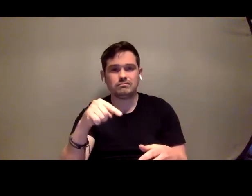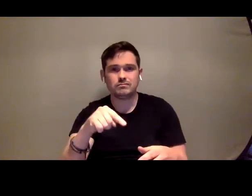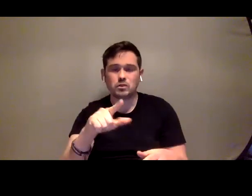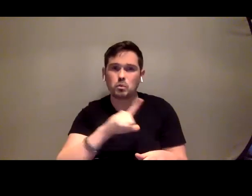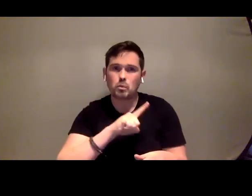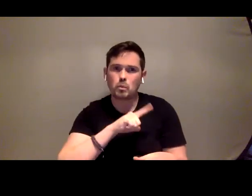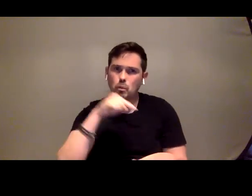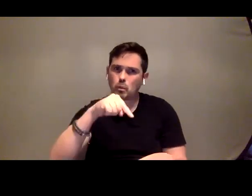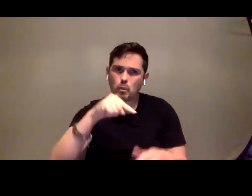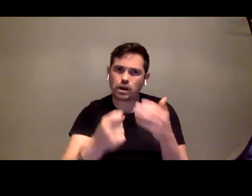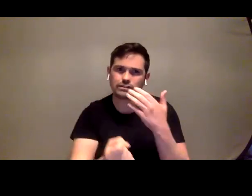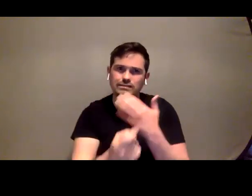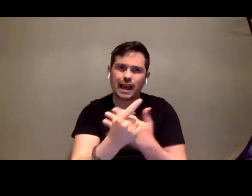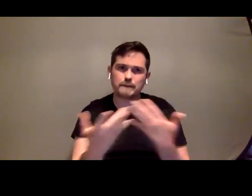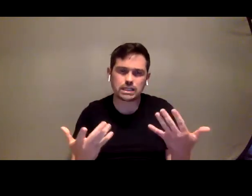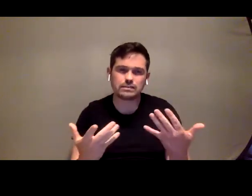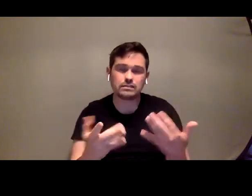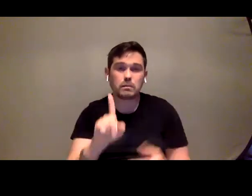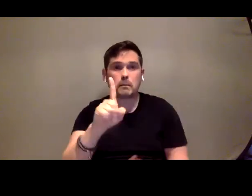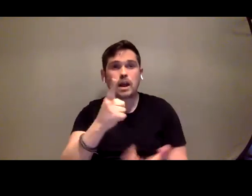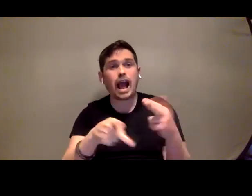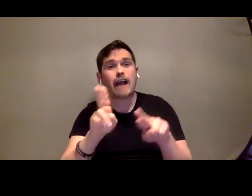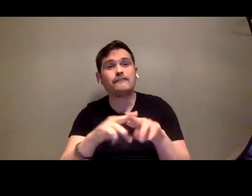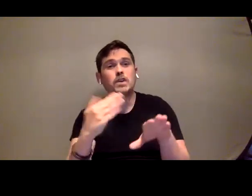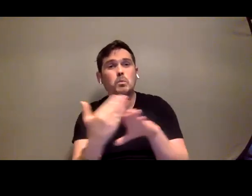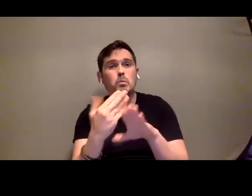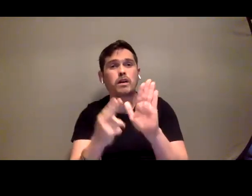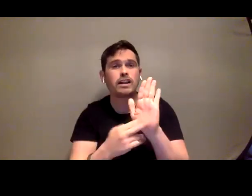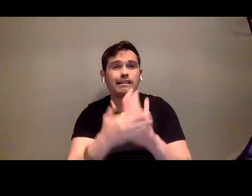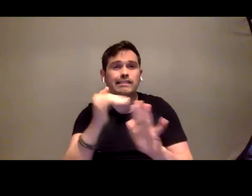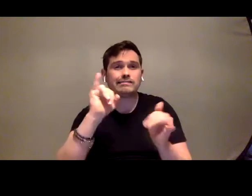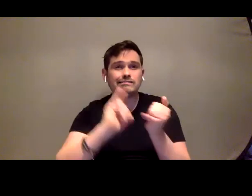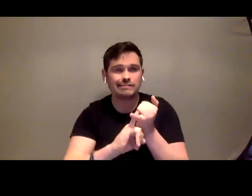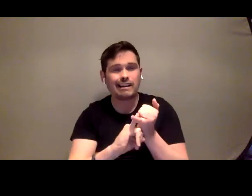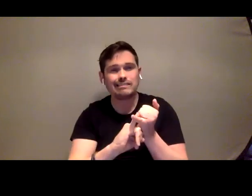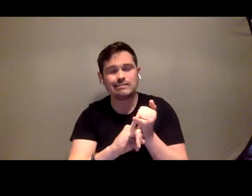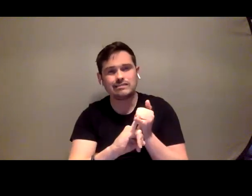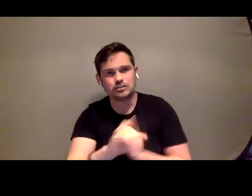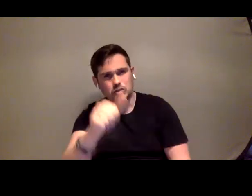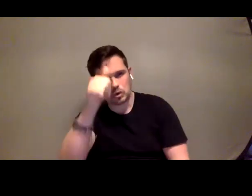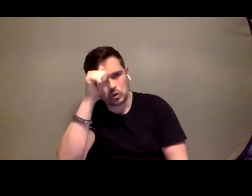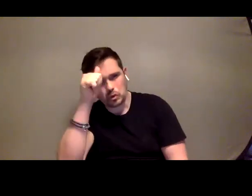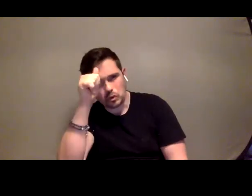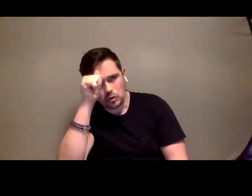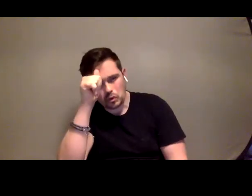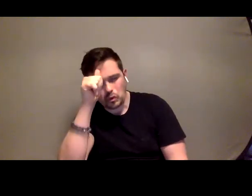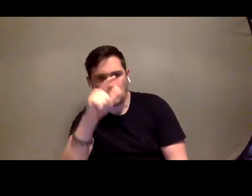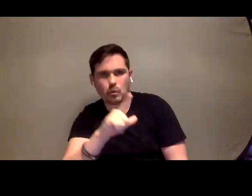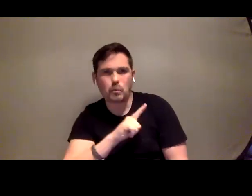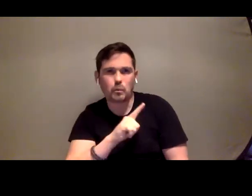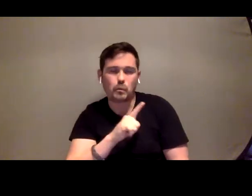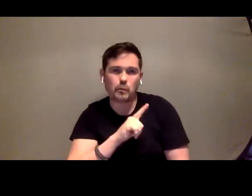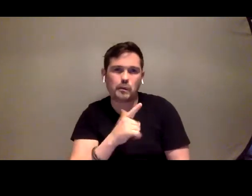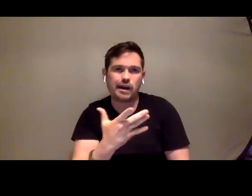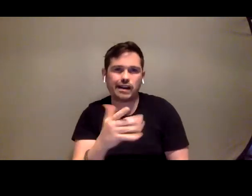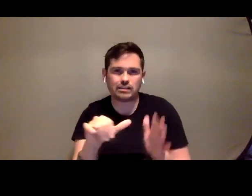really not a mystery to a lot of people working in the NHS. I'm going to talk a little bit more in just a second about some of the staffing shortages.